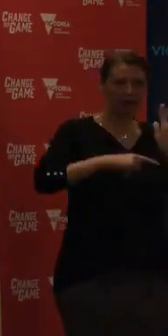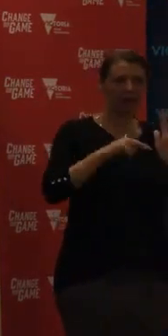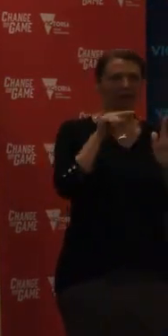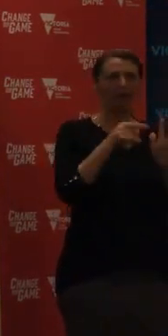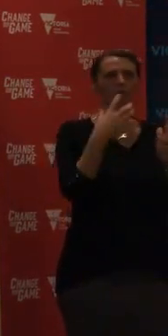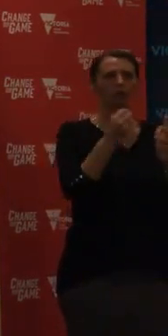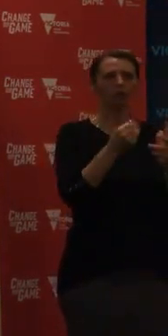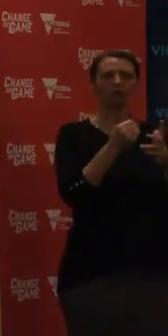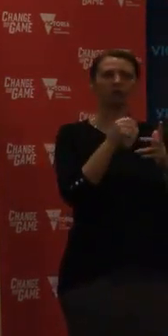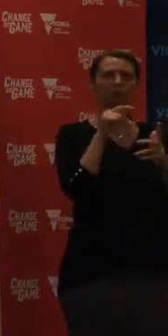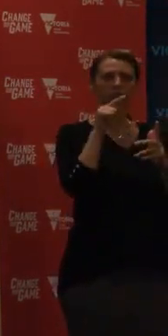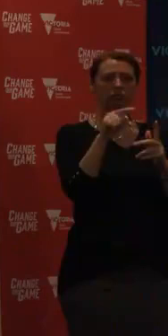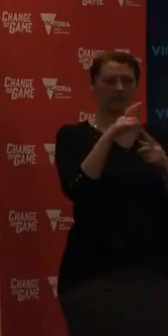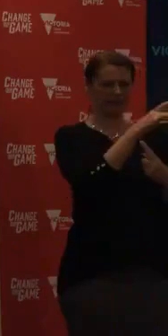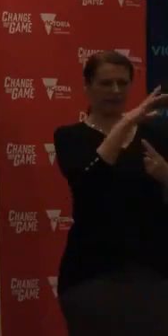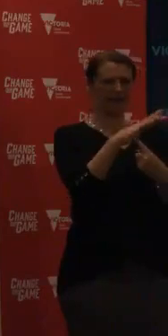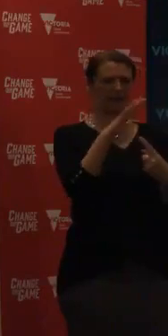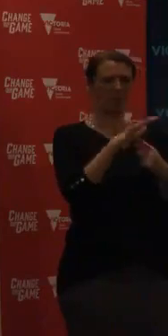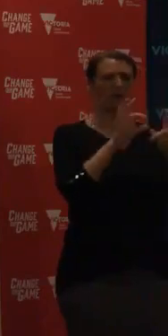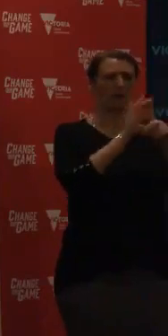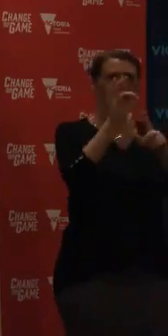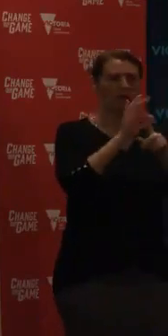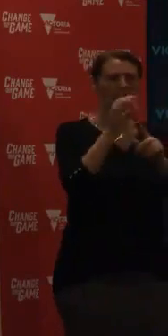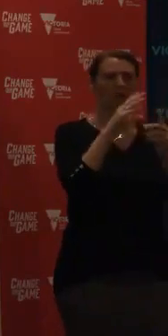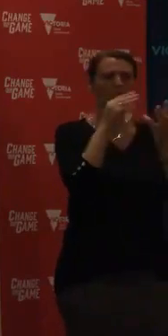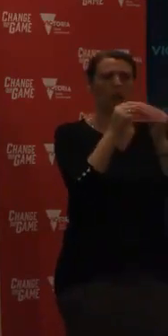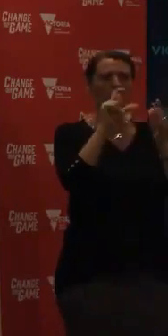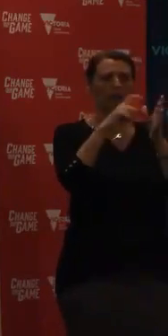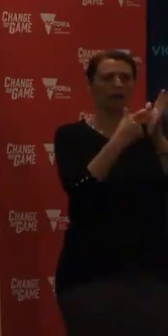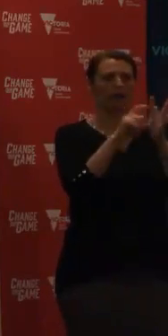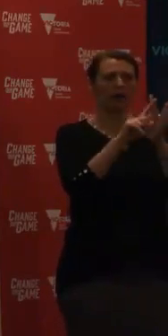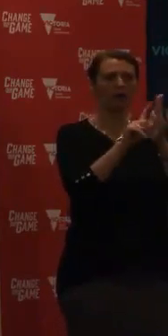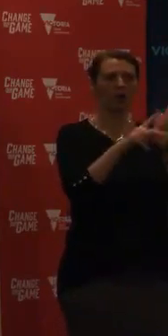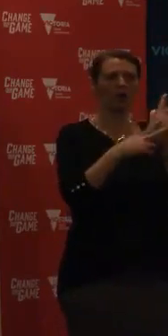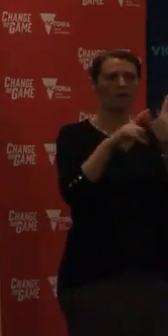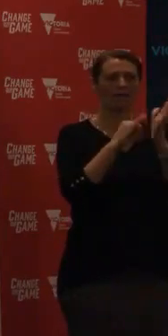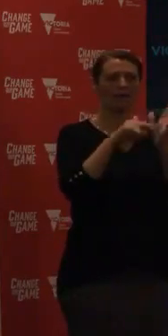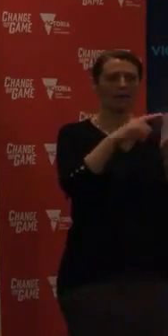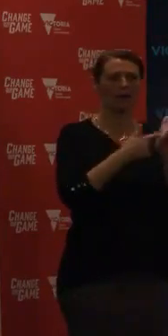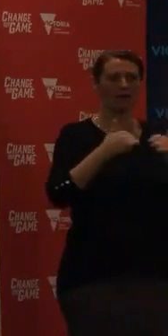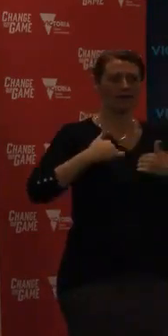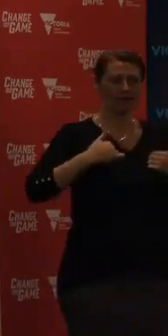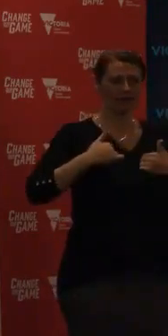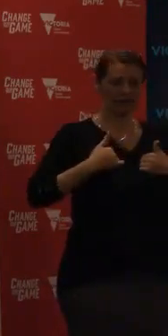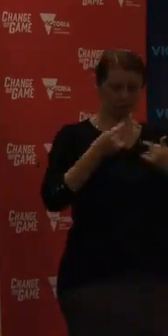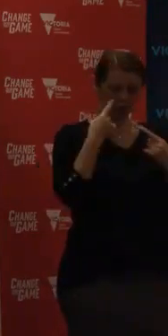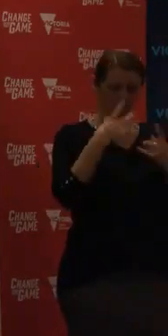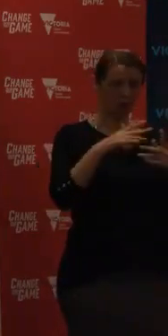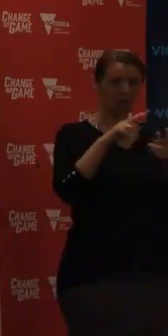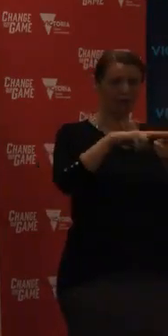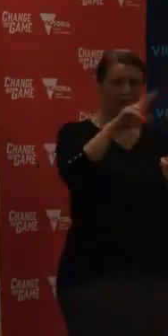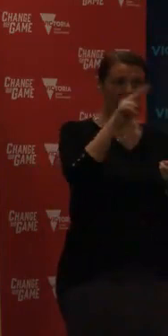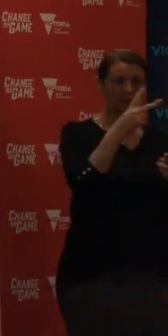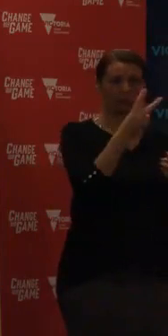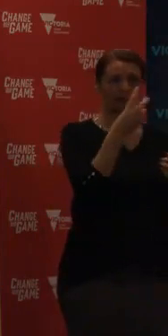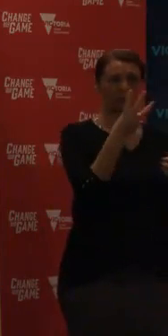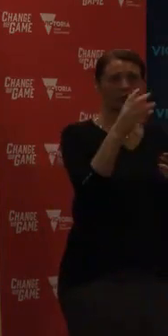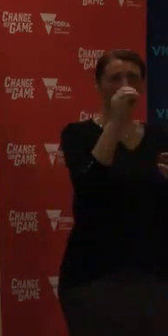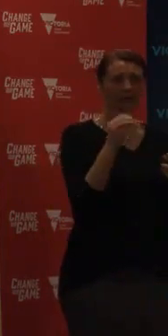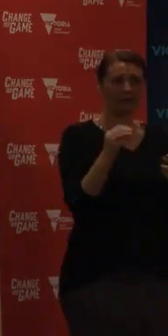was a significant and important improvement in cardiovascular fitness. This was indicated by an average increase of